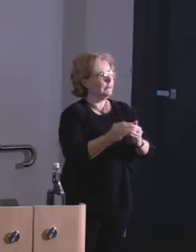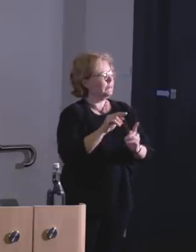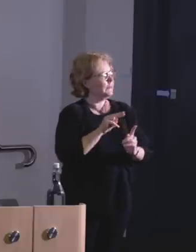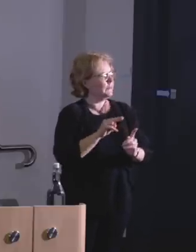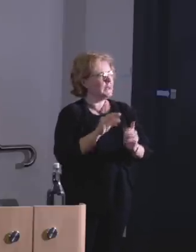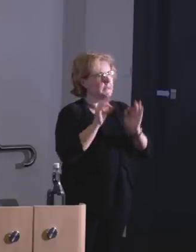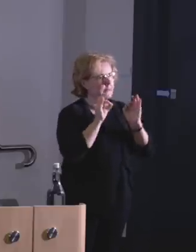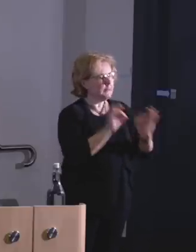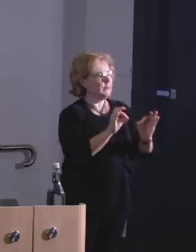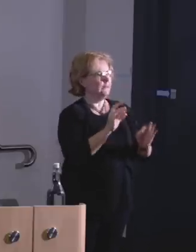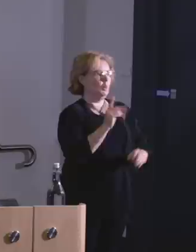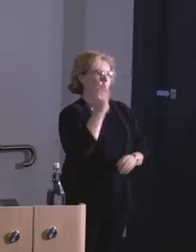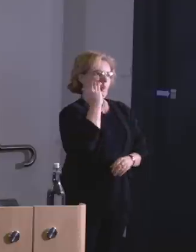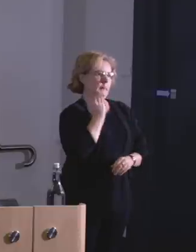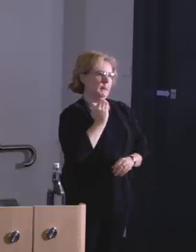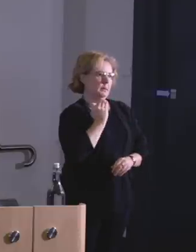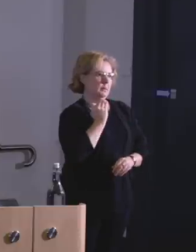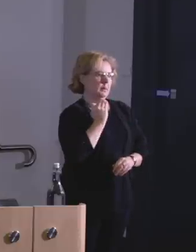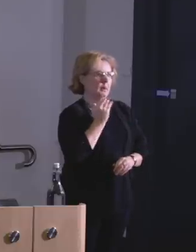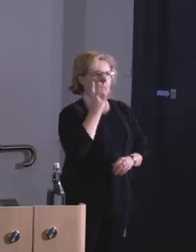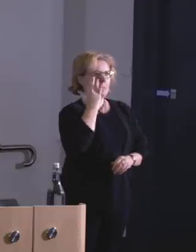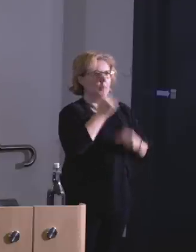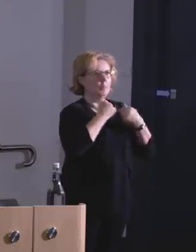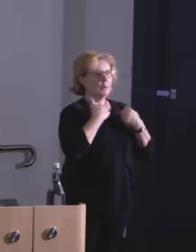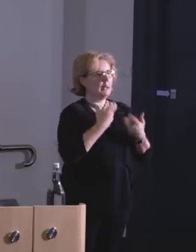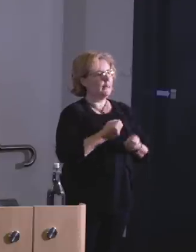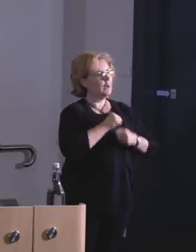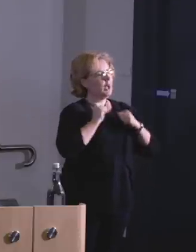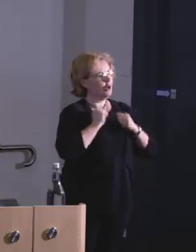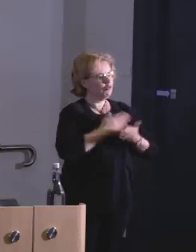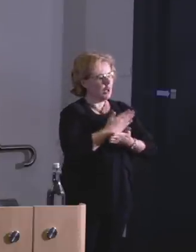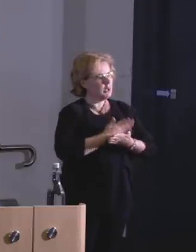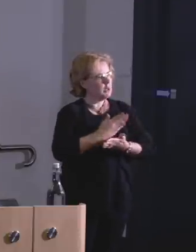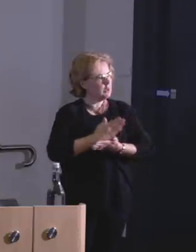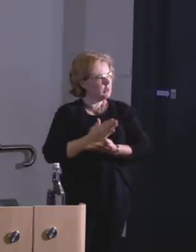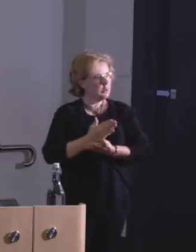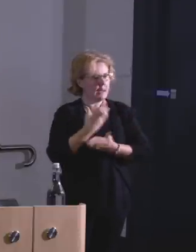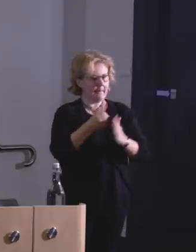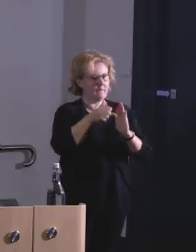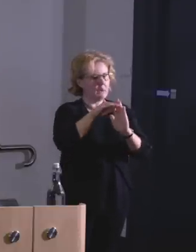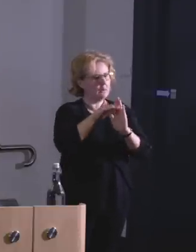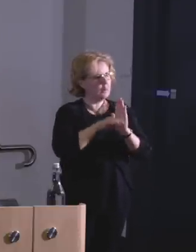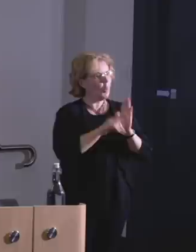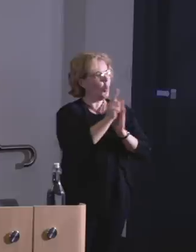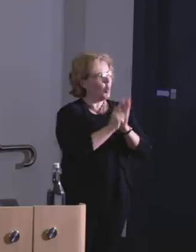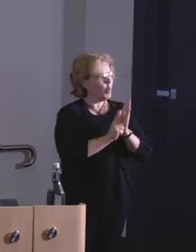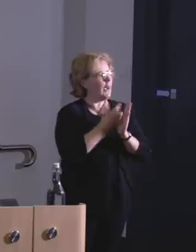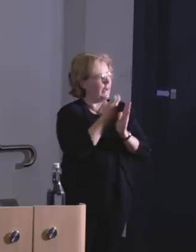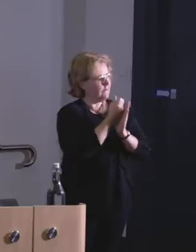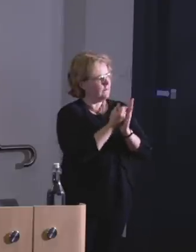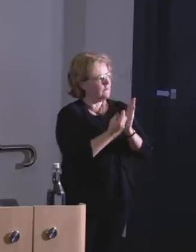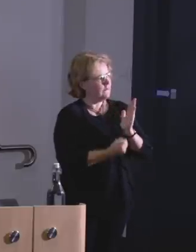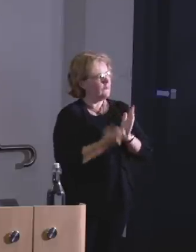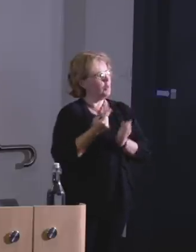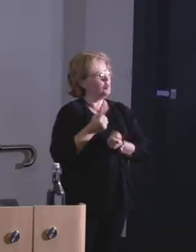women, is that when we have our rights and when the laws are there to protect us, if we